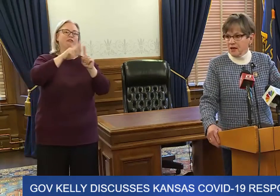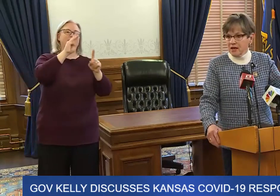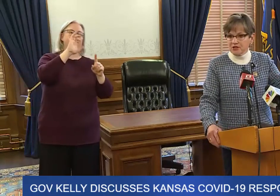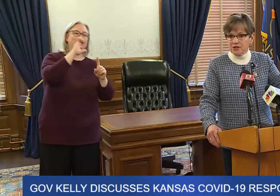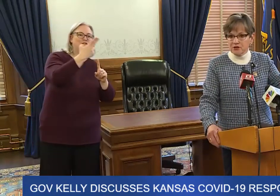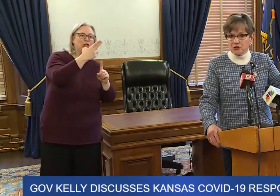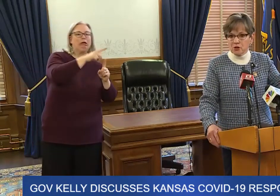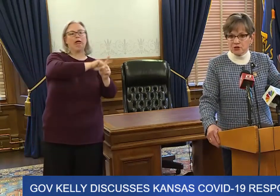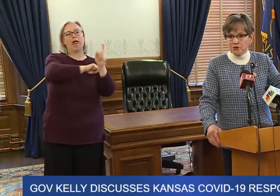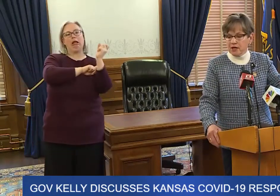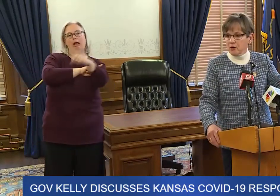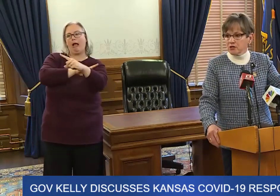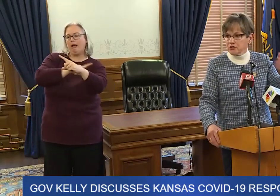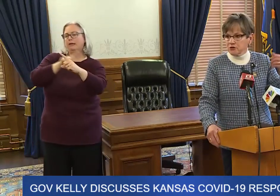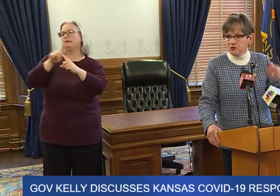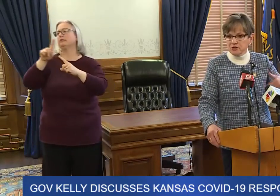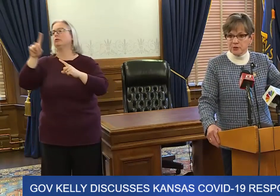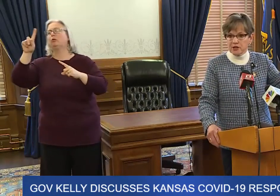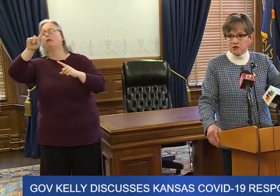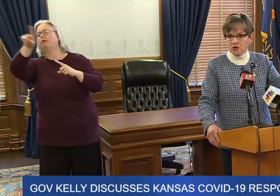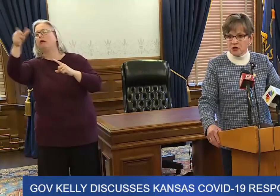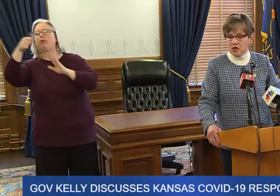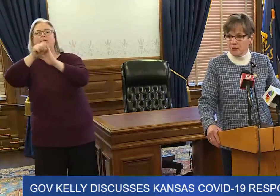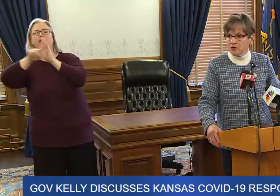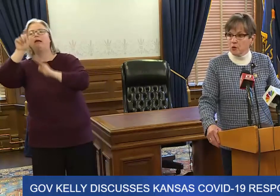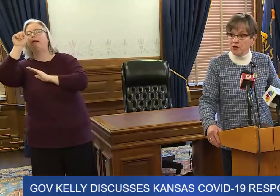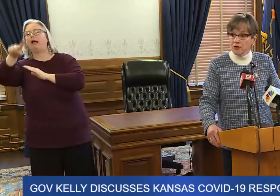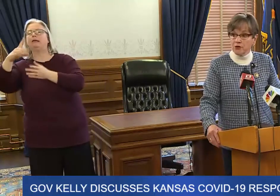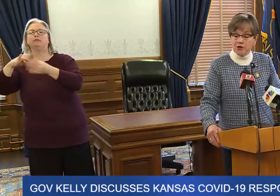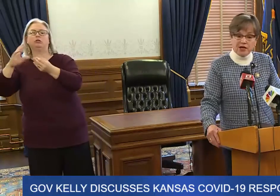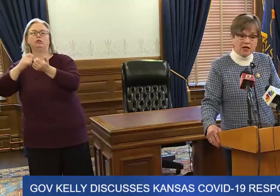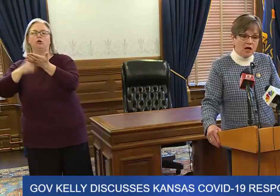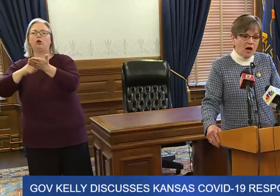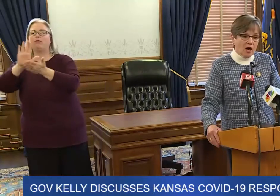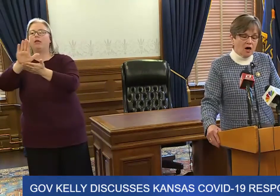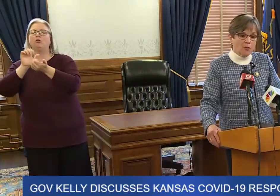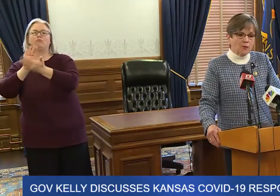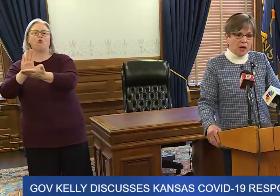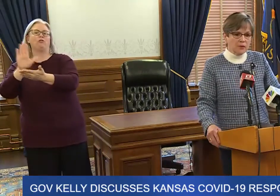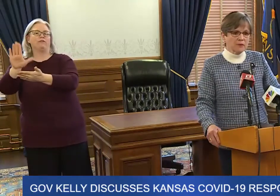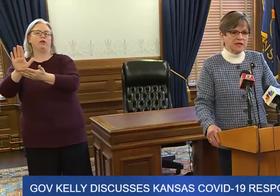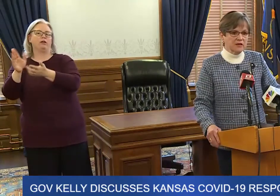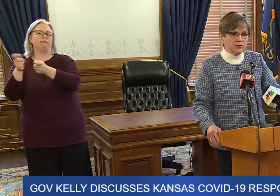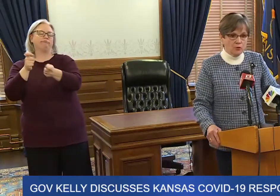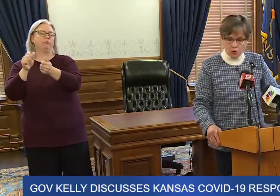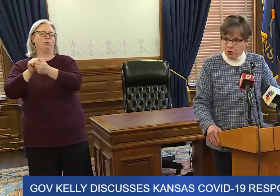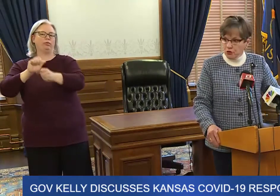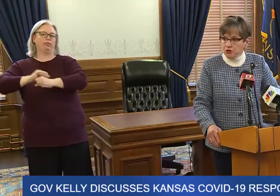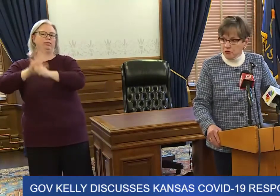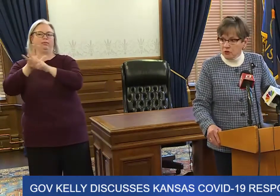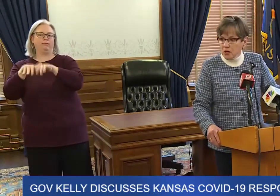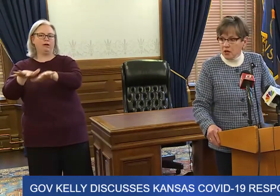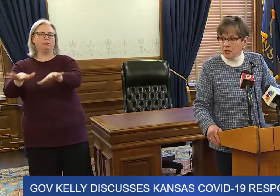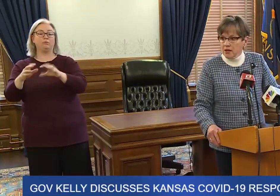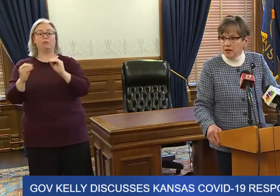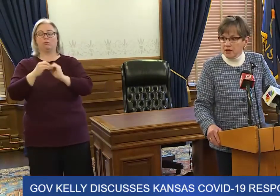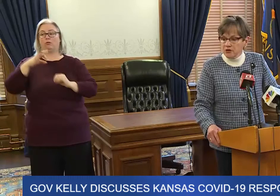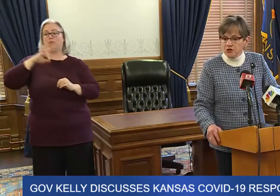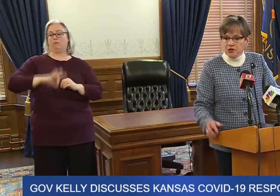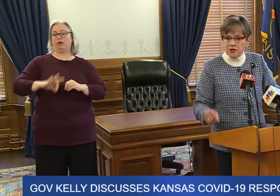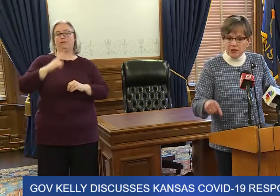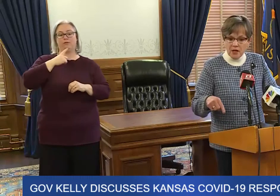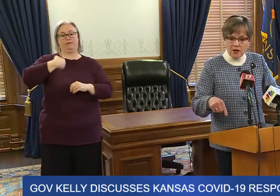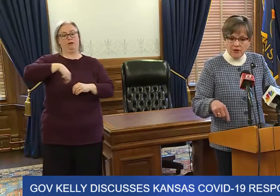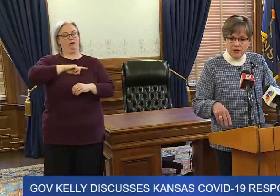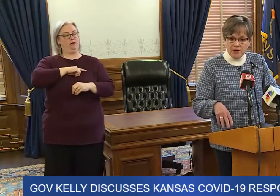Michigan asking this question or that question, or somebody else talking about the way they're doing it. But probably even more useful